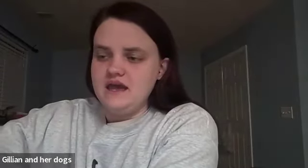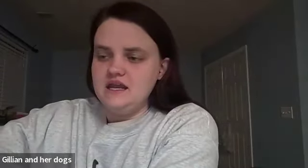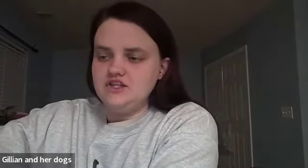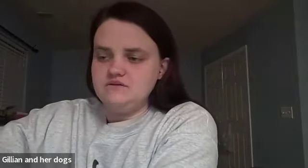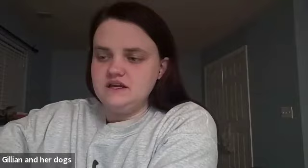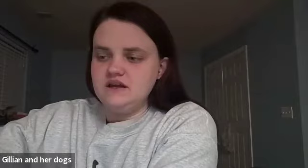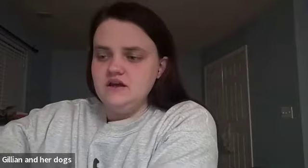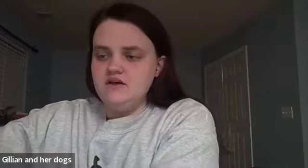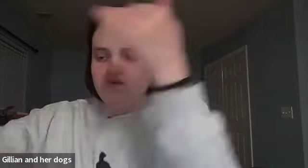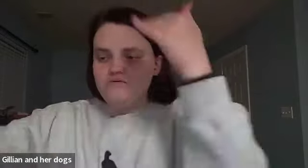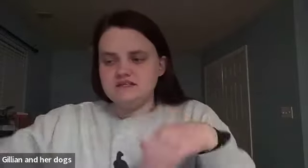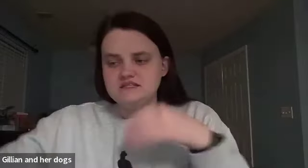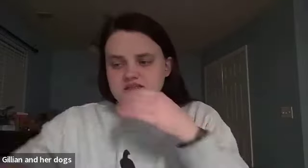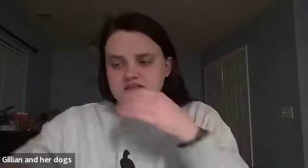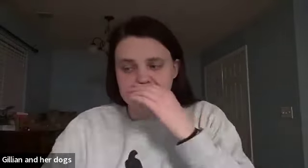ahead and doing the rest of the